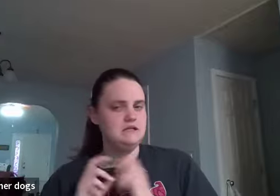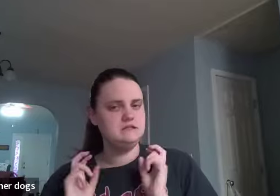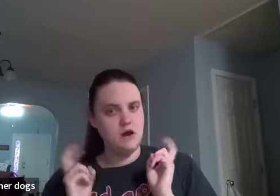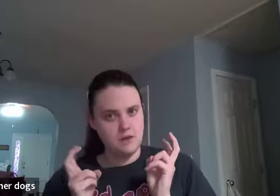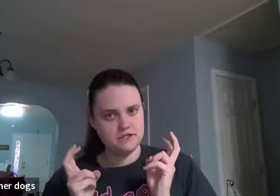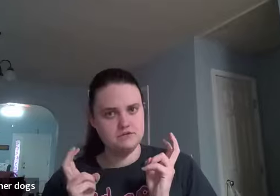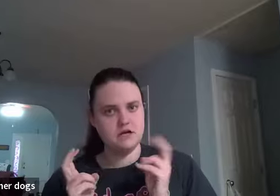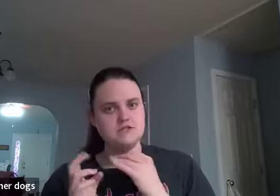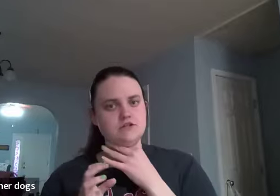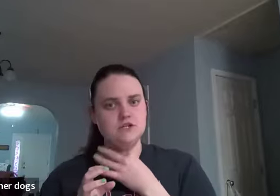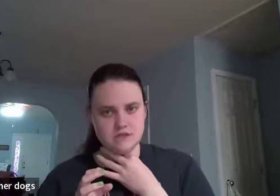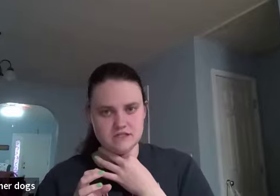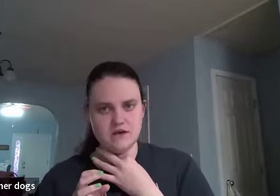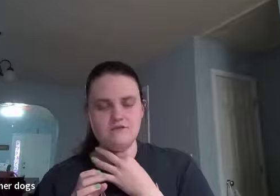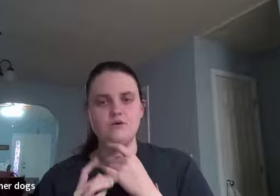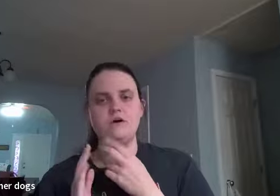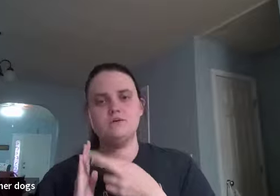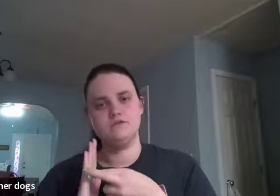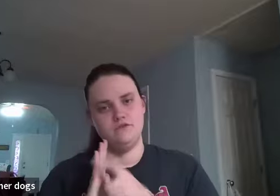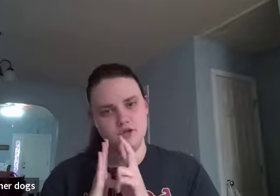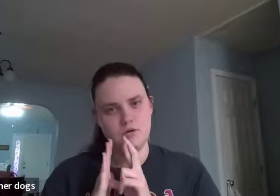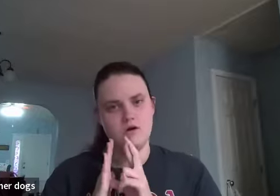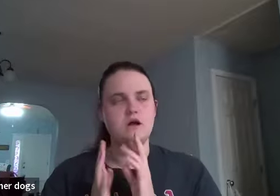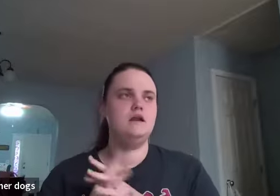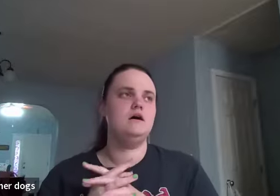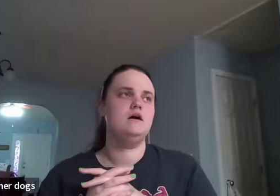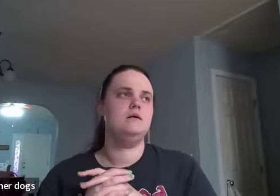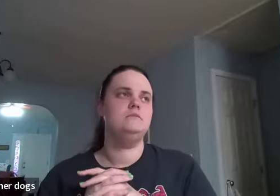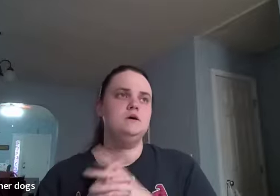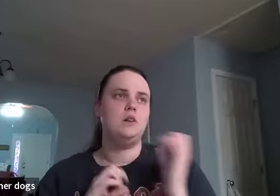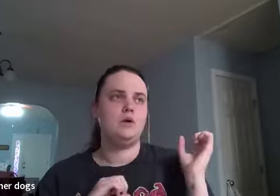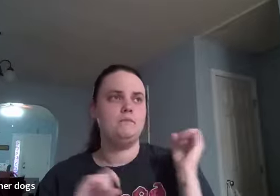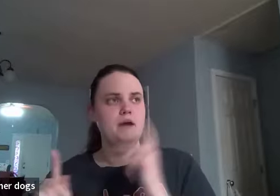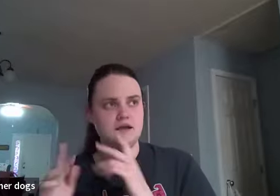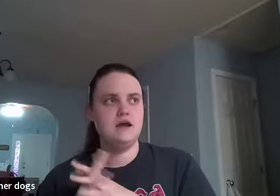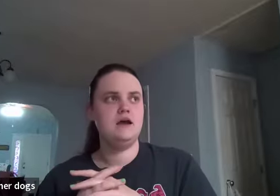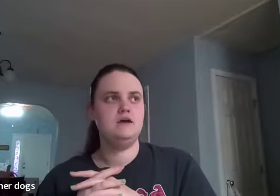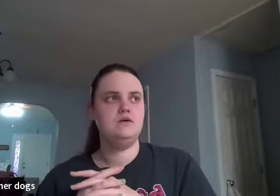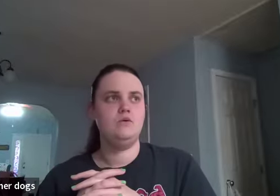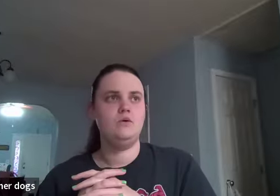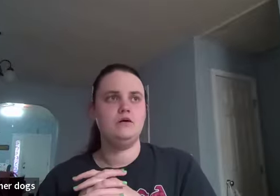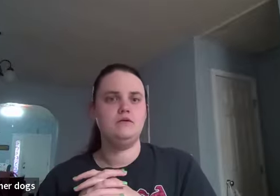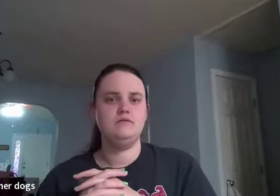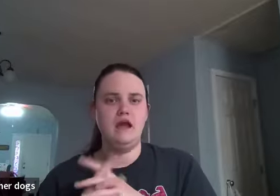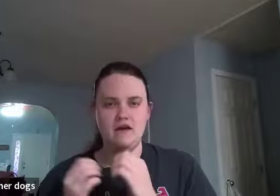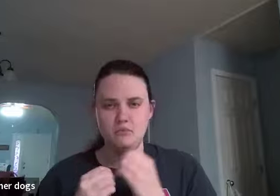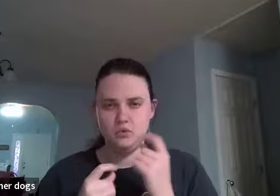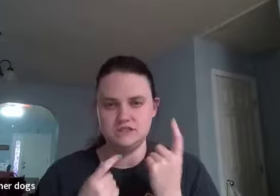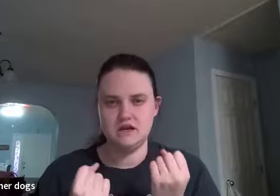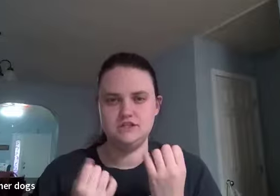any topics you guys are curious of or want to review on, look back at, or have more signs